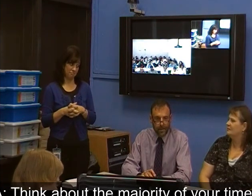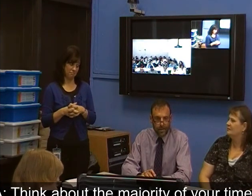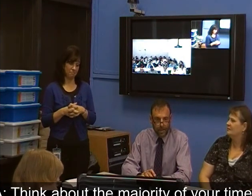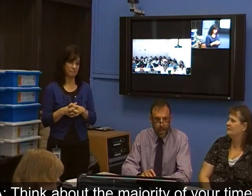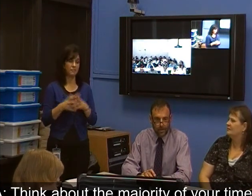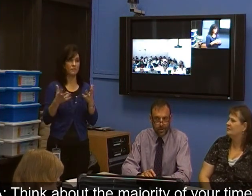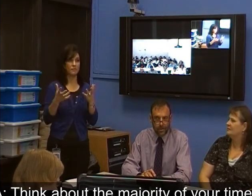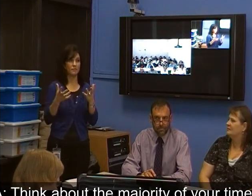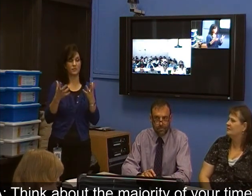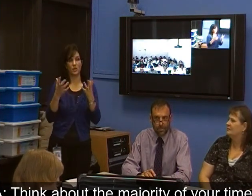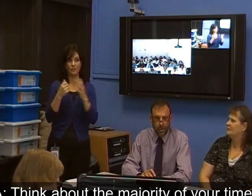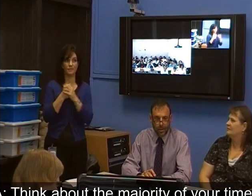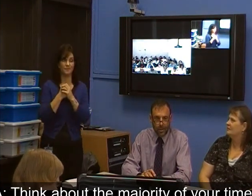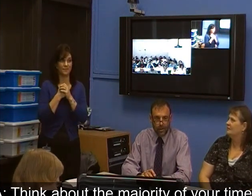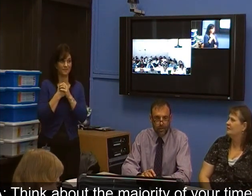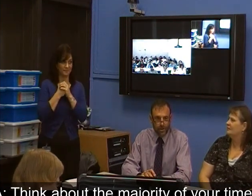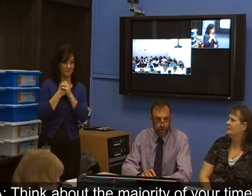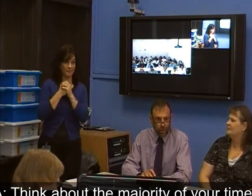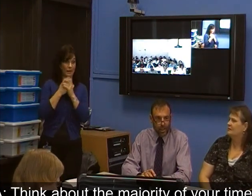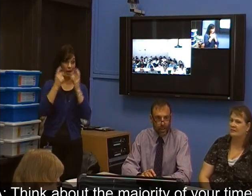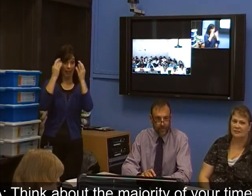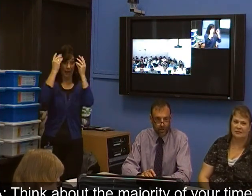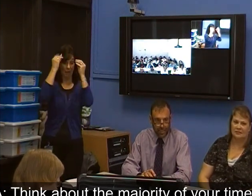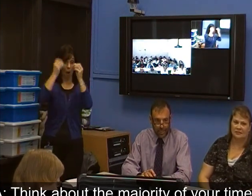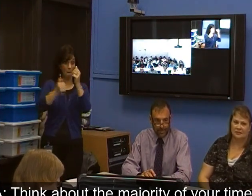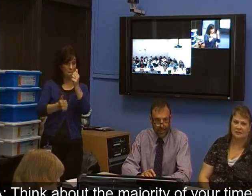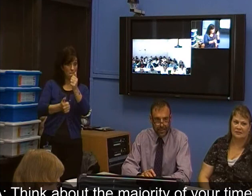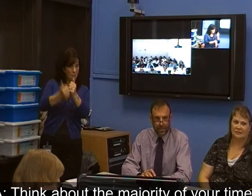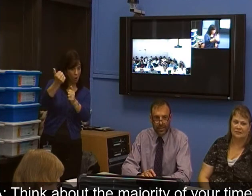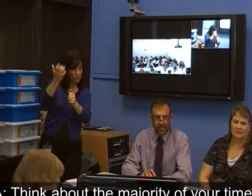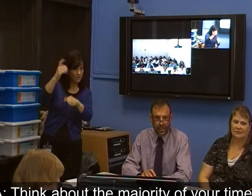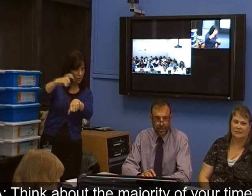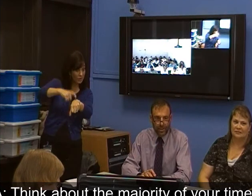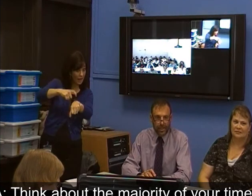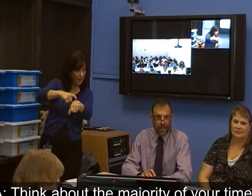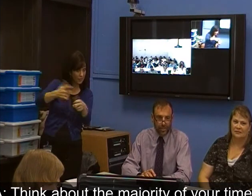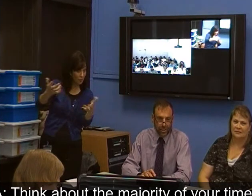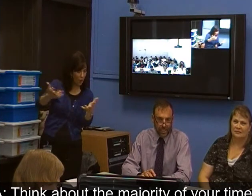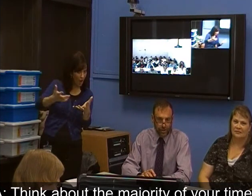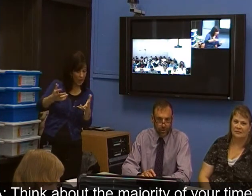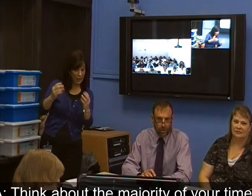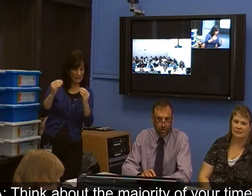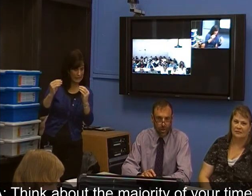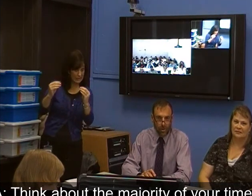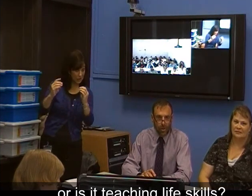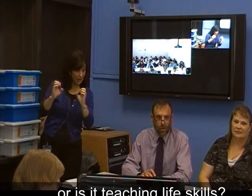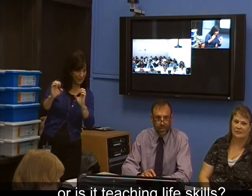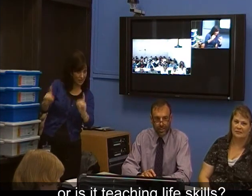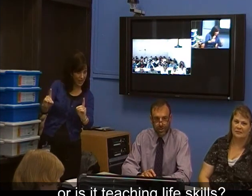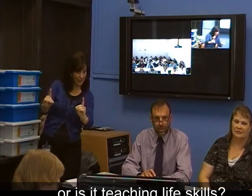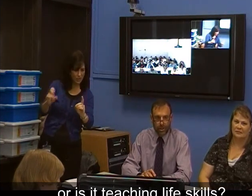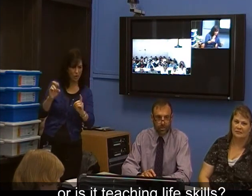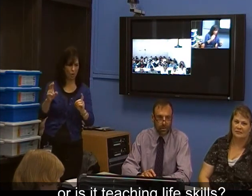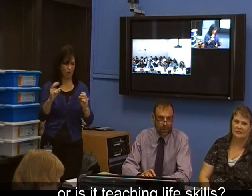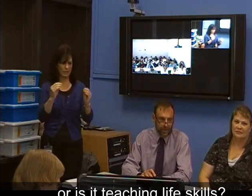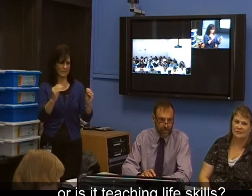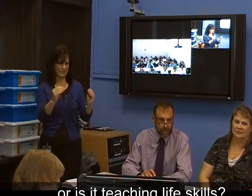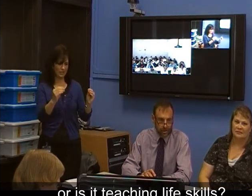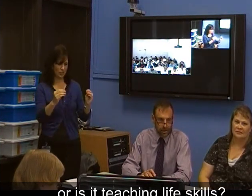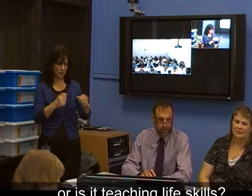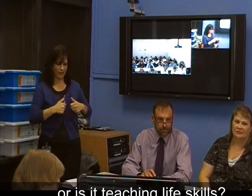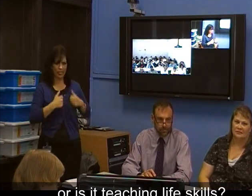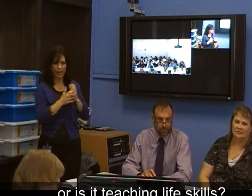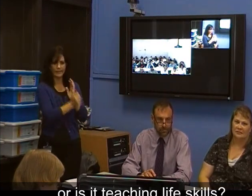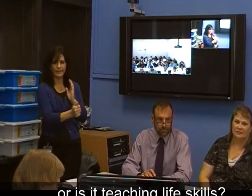Think about the majority of your time. Is it teaching educational or teaching life